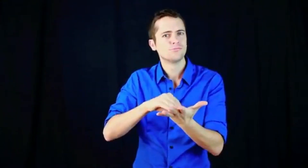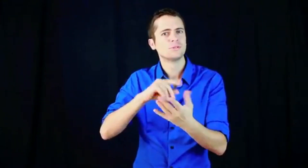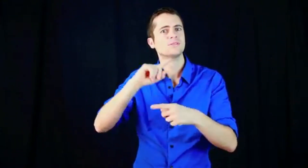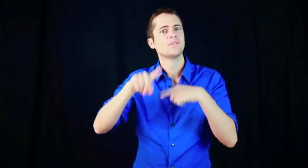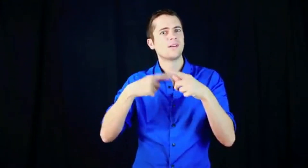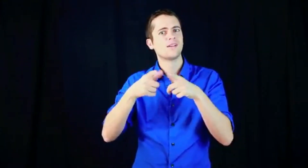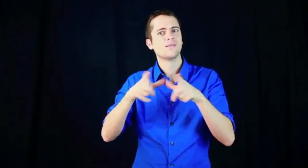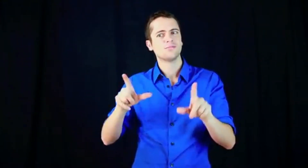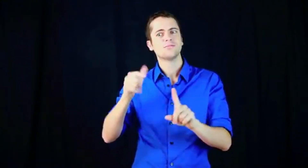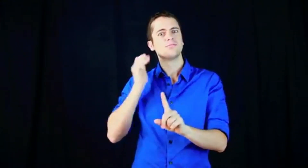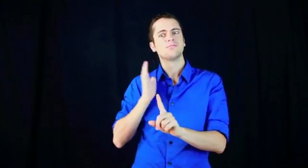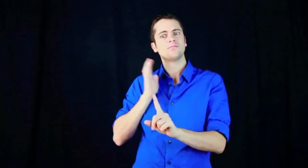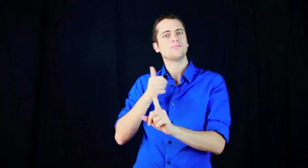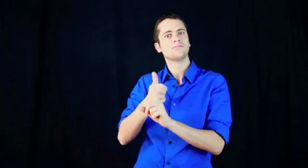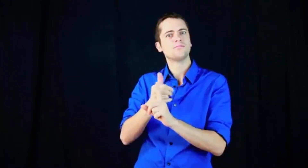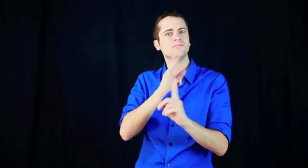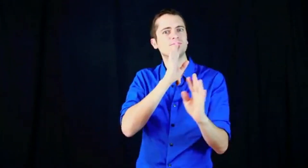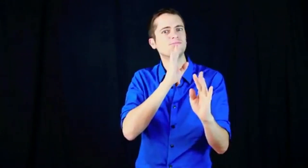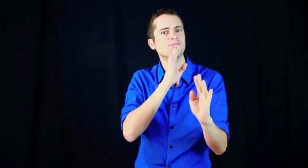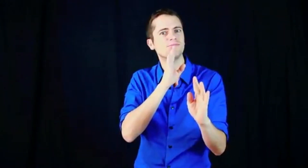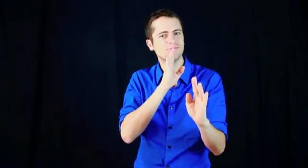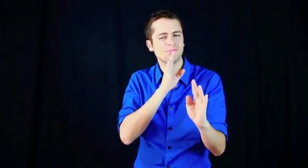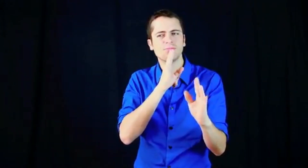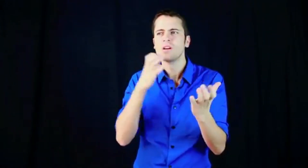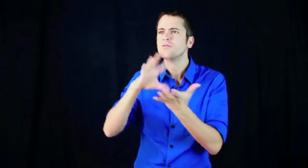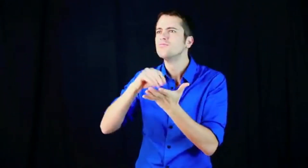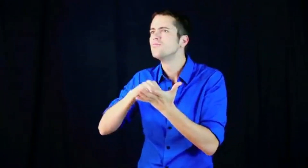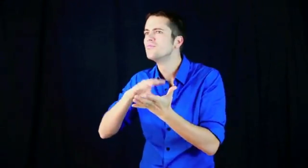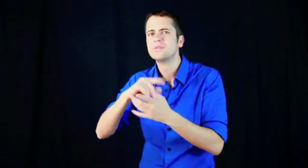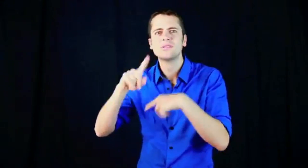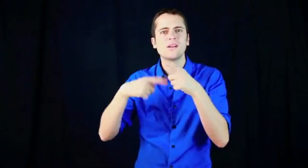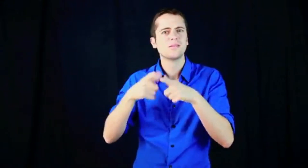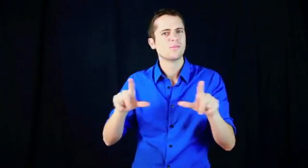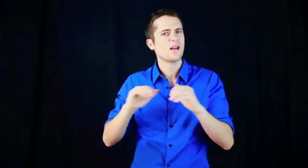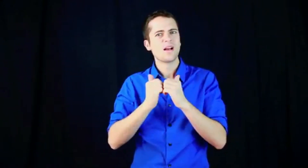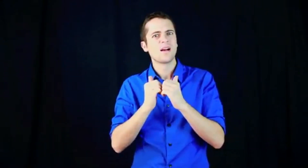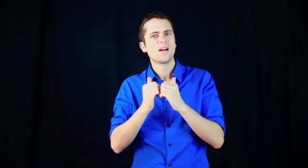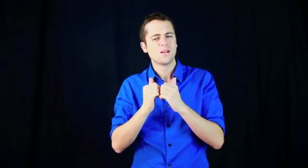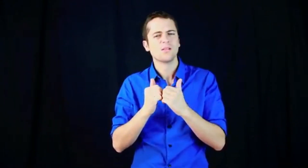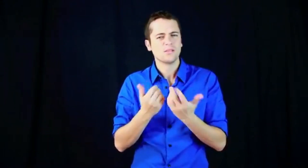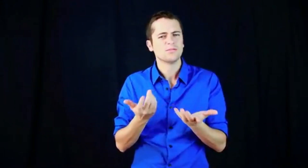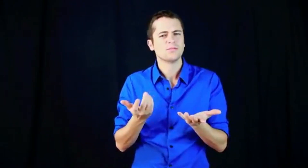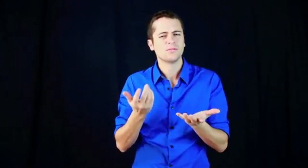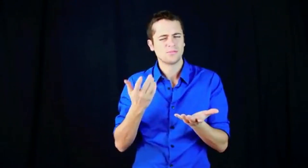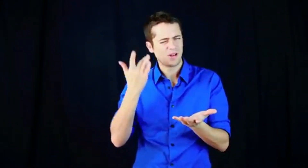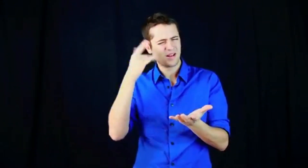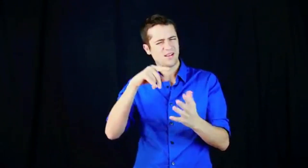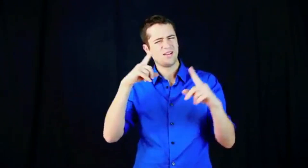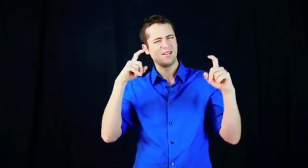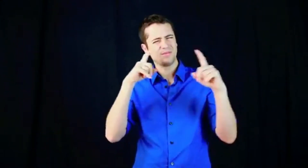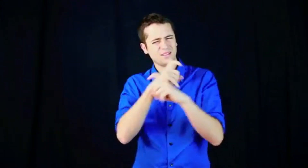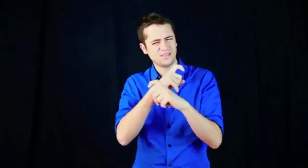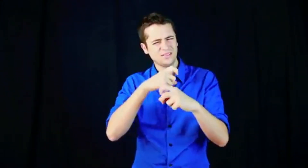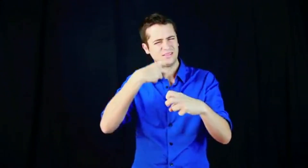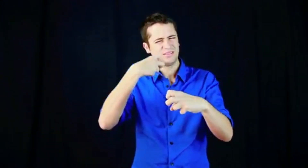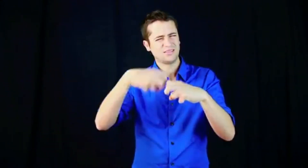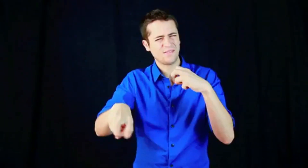just signing word for word the English language. Unlike spoken languages that rely on word order and vocal